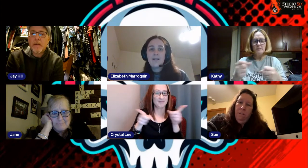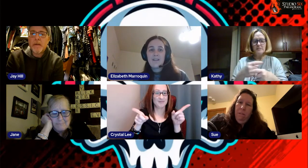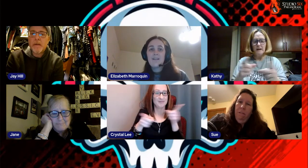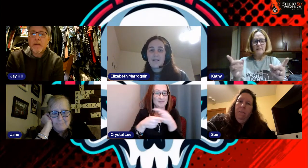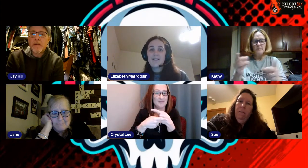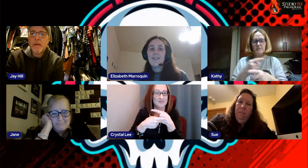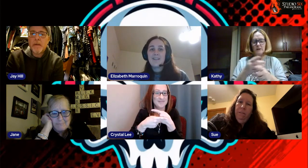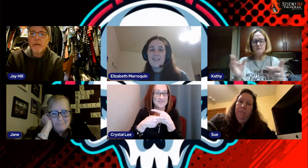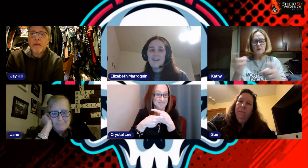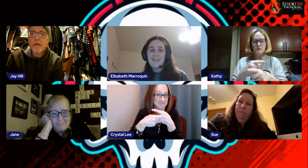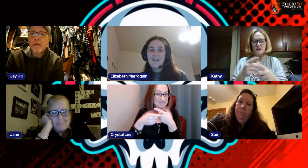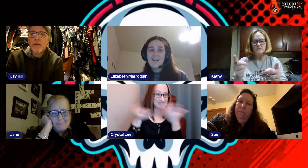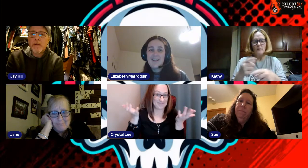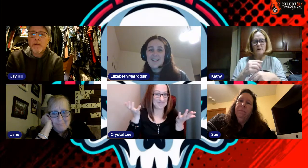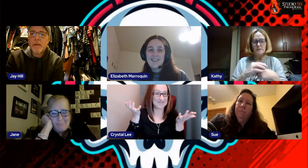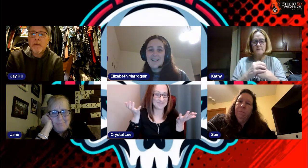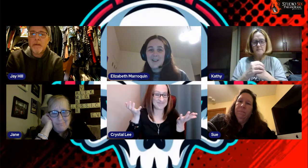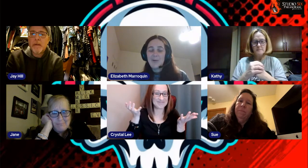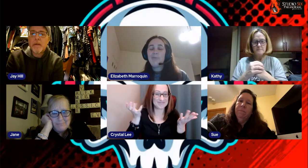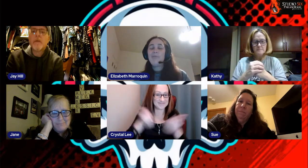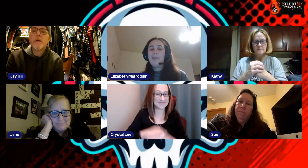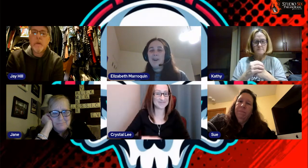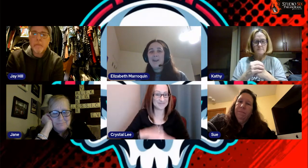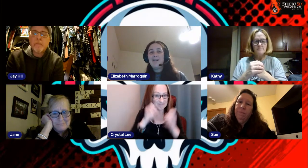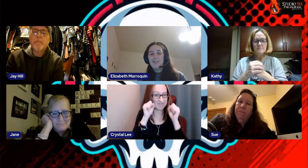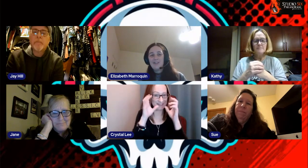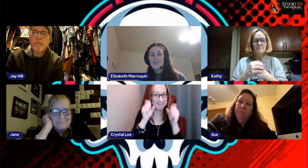answer with that, with the crossover.